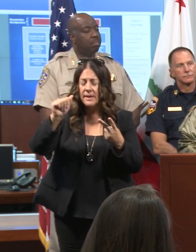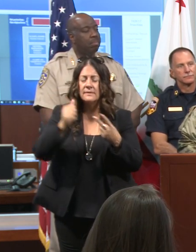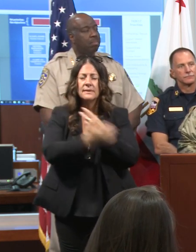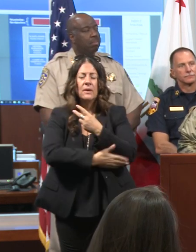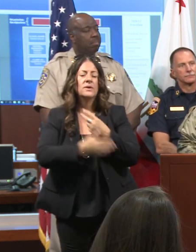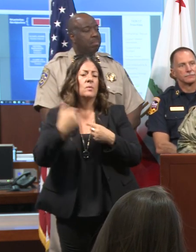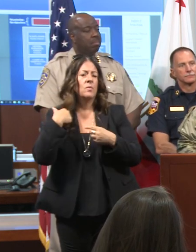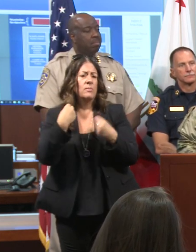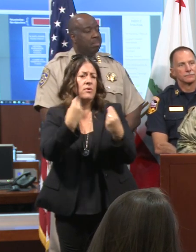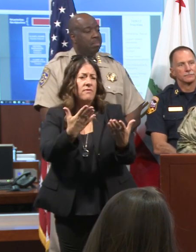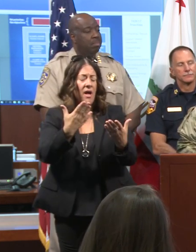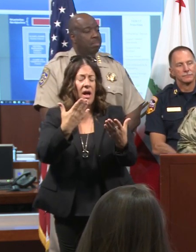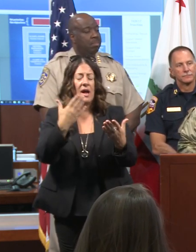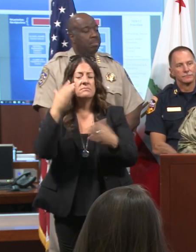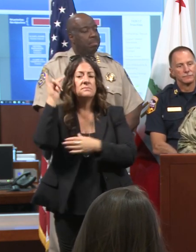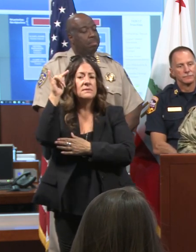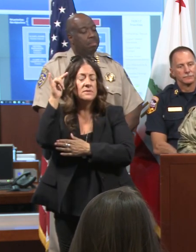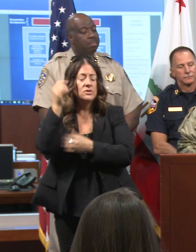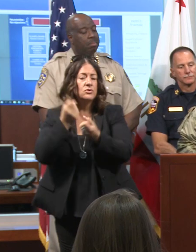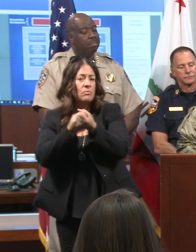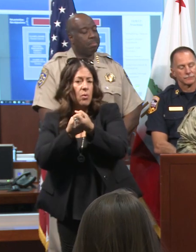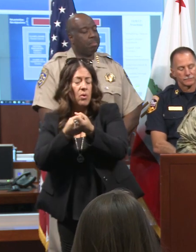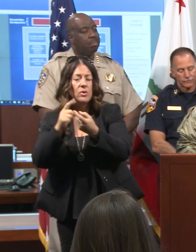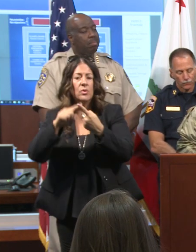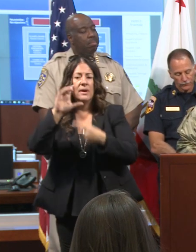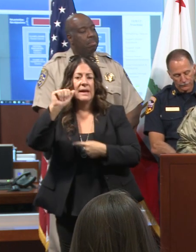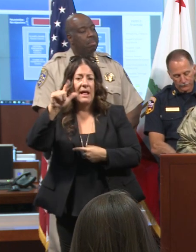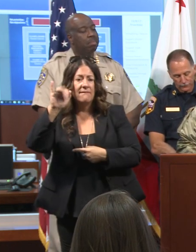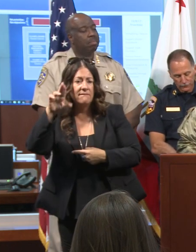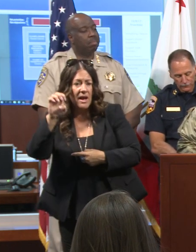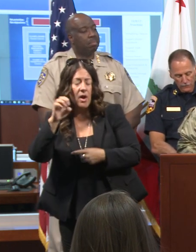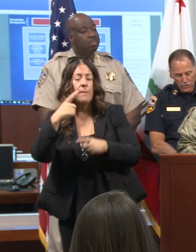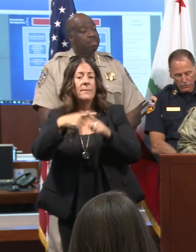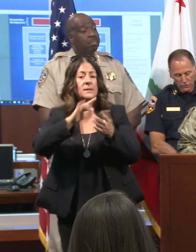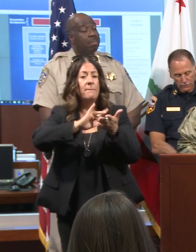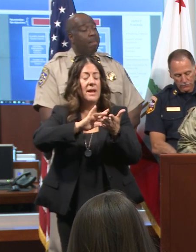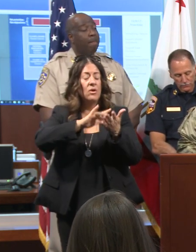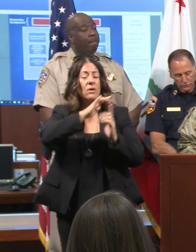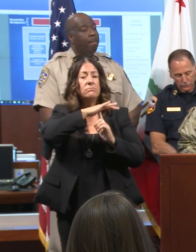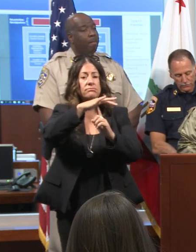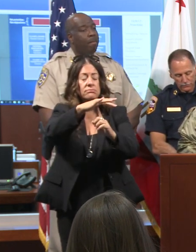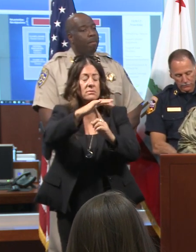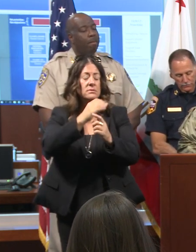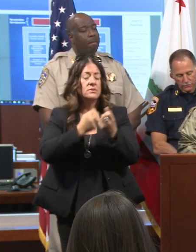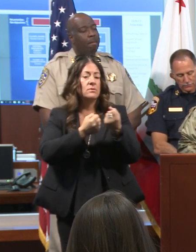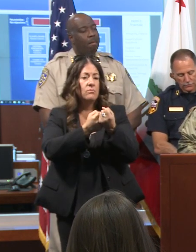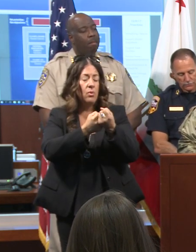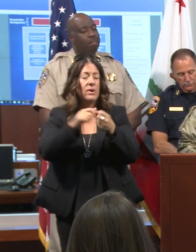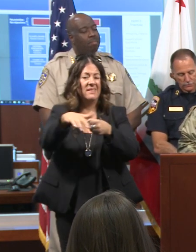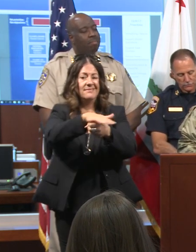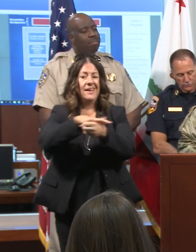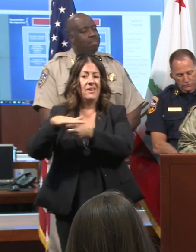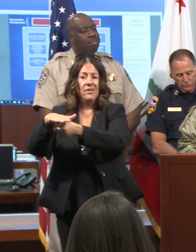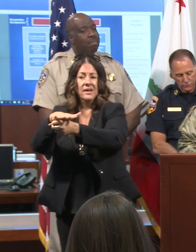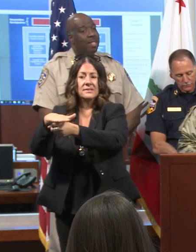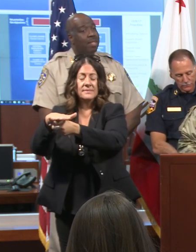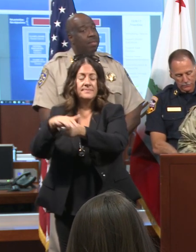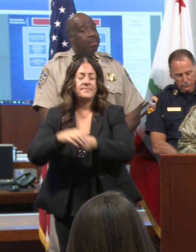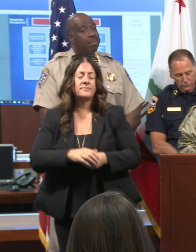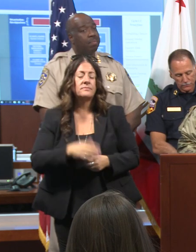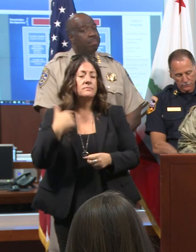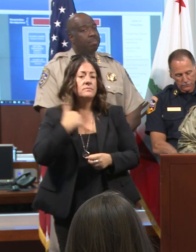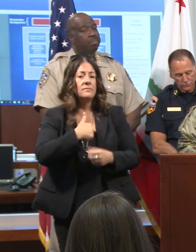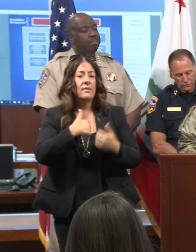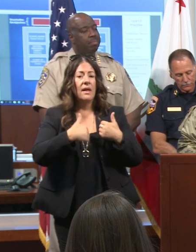continue to provide aviation support to CAL FIRE and medical evacuation support in the region. We have